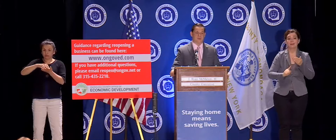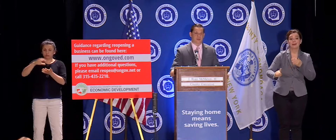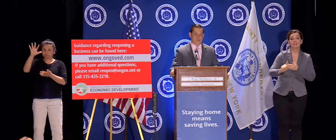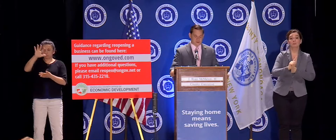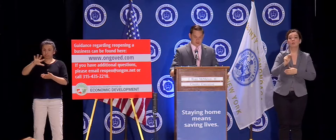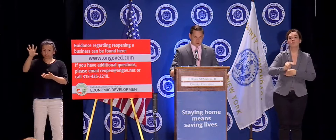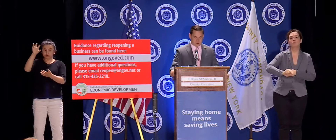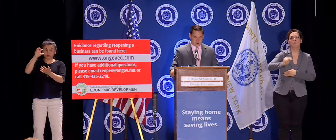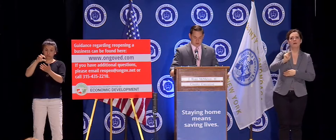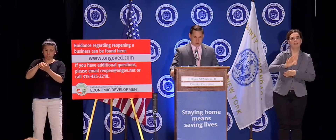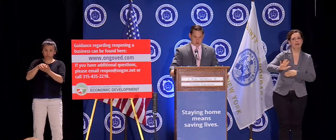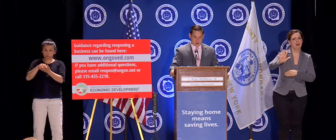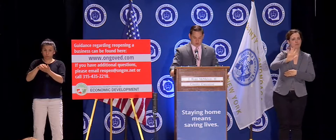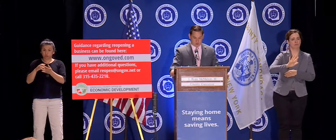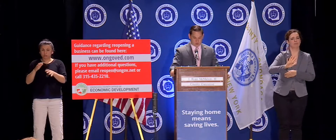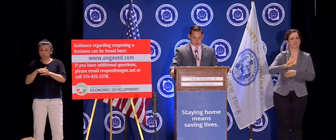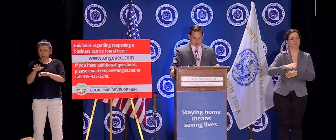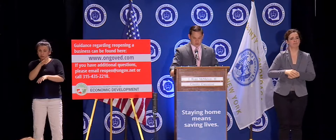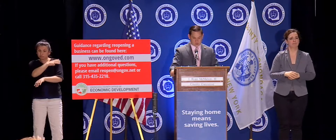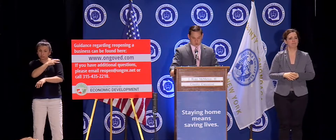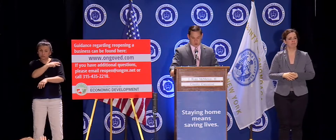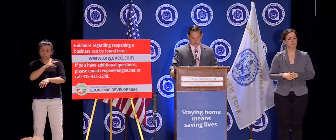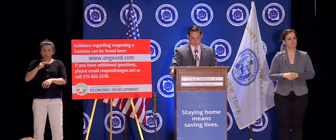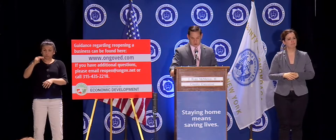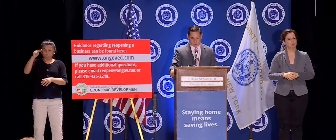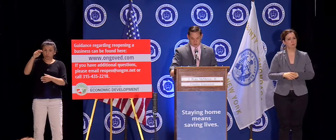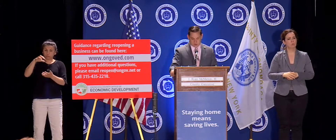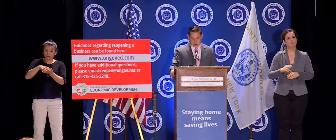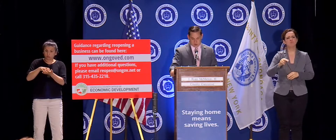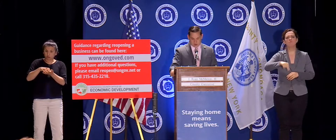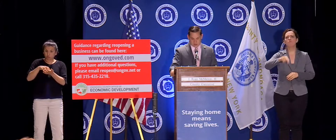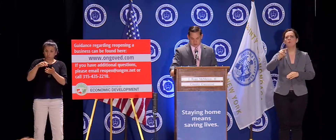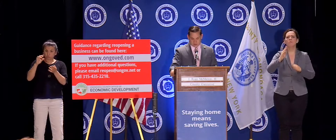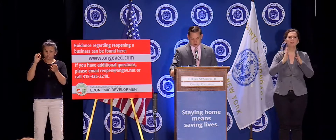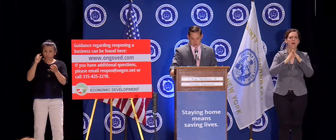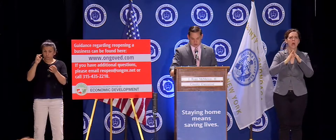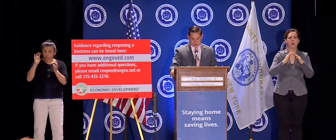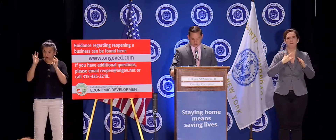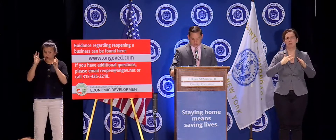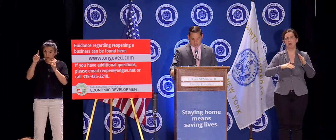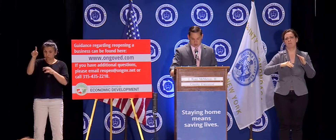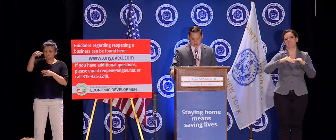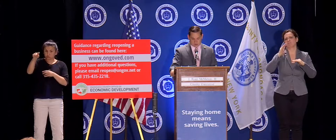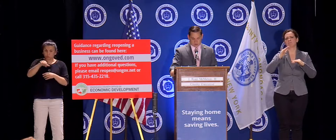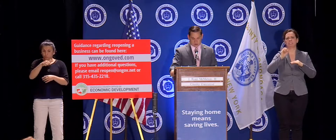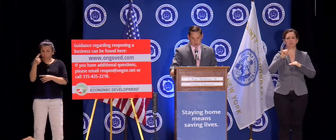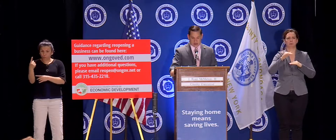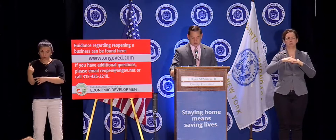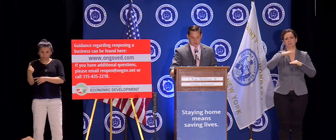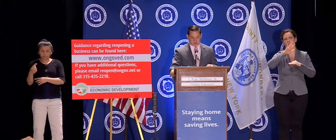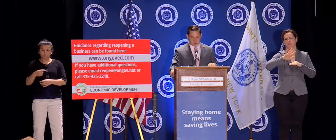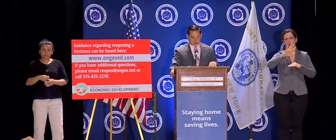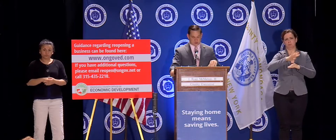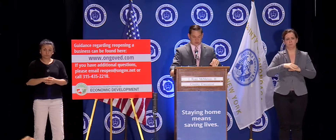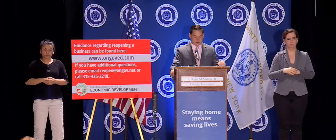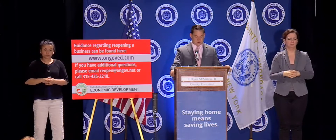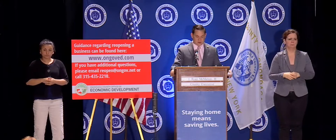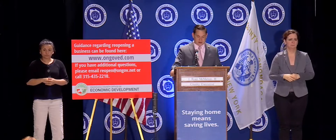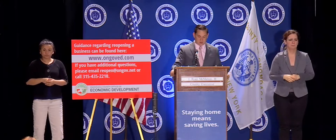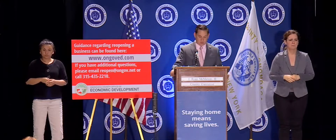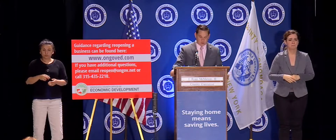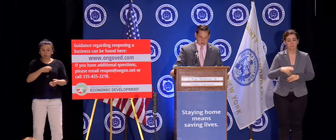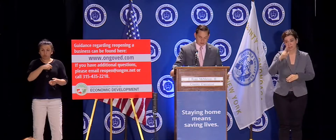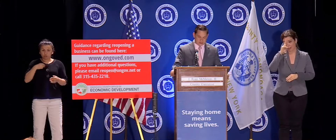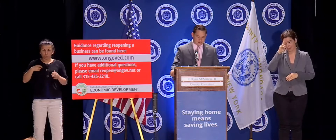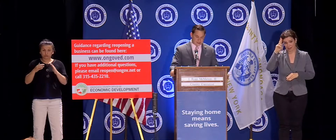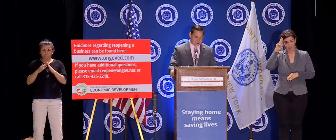large population center out in our northern towns as well. So that's good. Looking at hospitalizations, I know there's been a